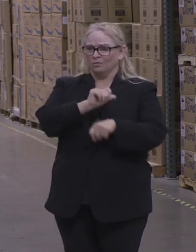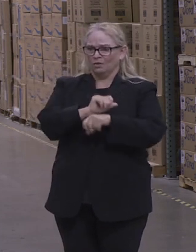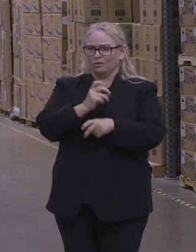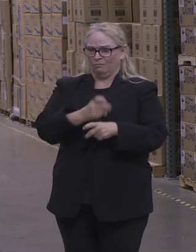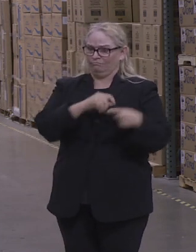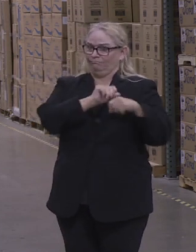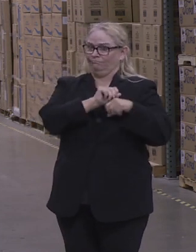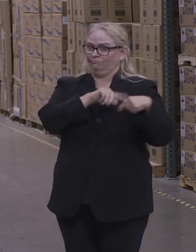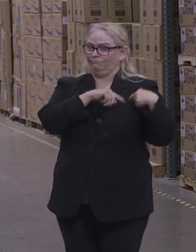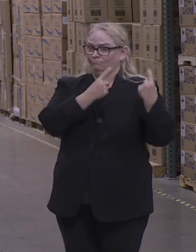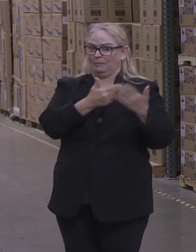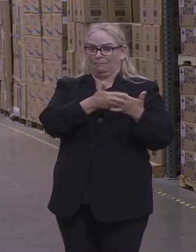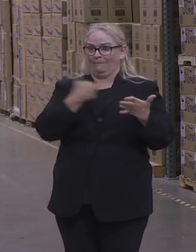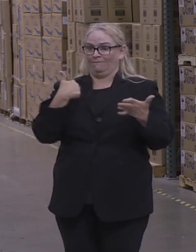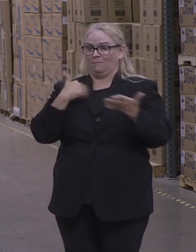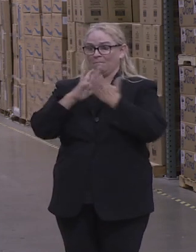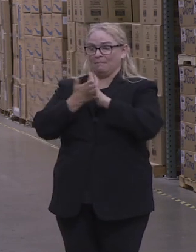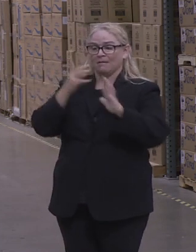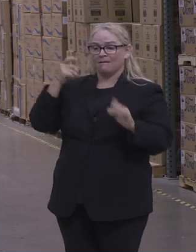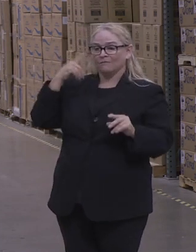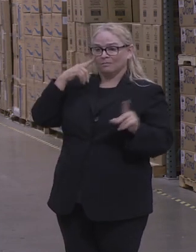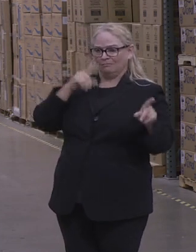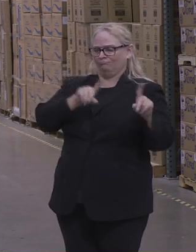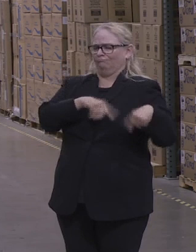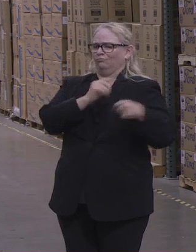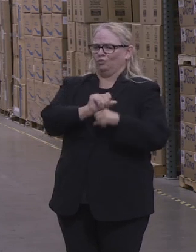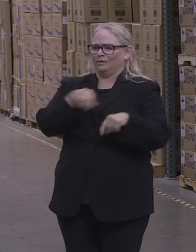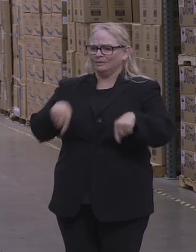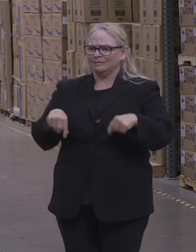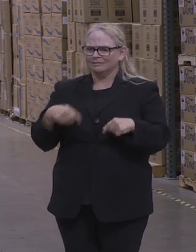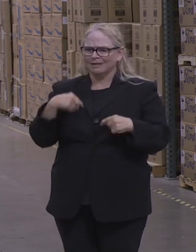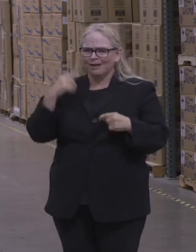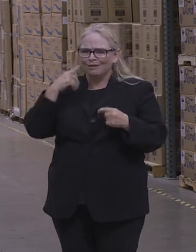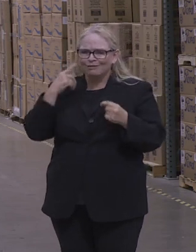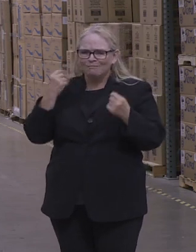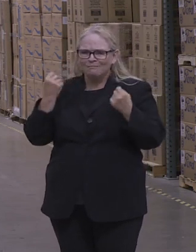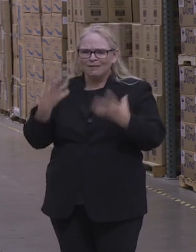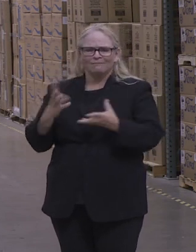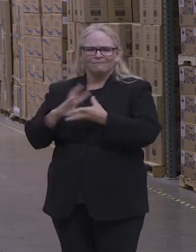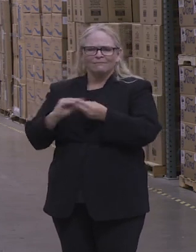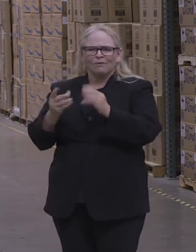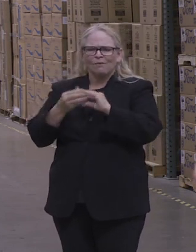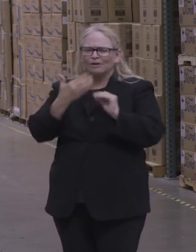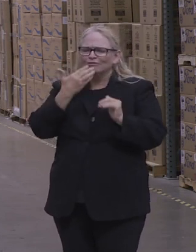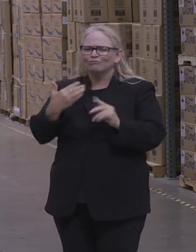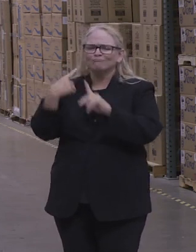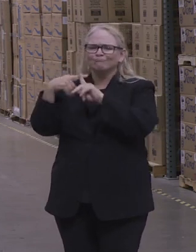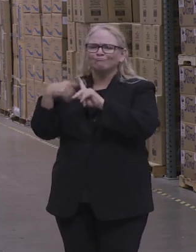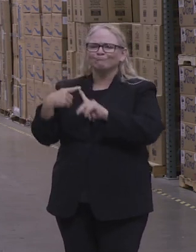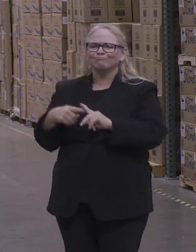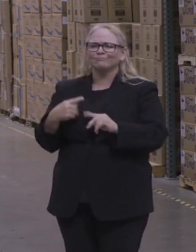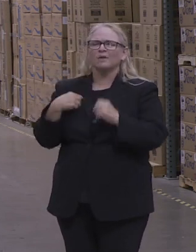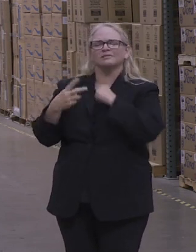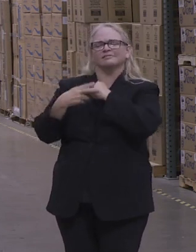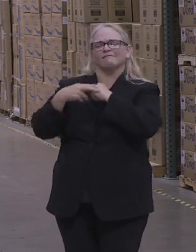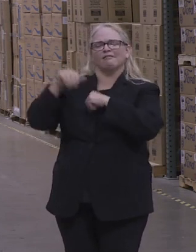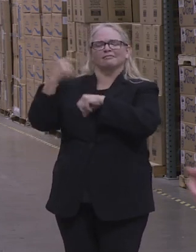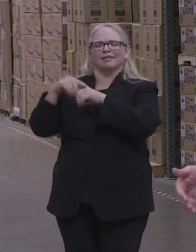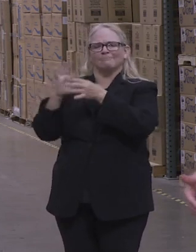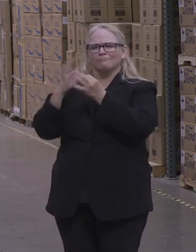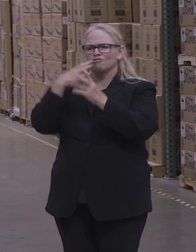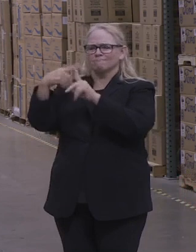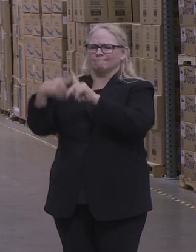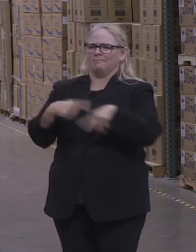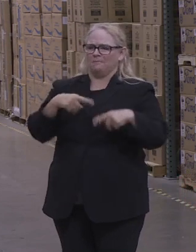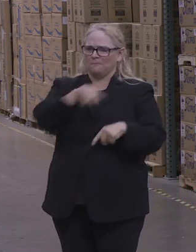administration, and have some wonderful procurement stories. That's an aside for another day, except to say I just want to express